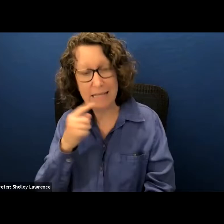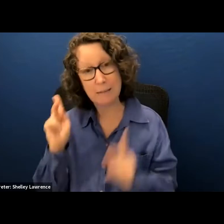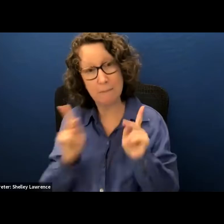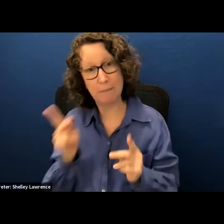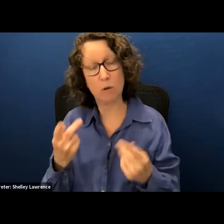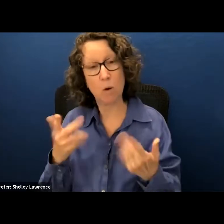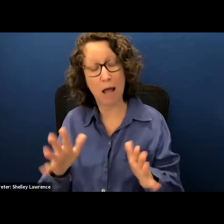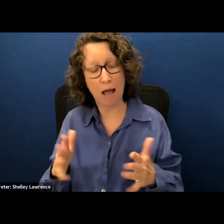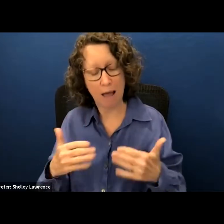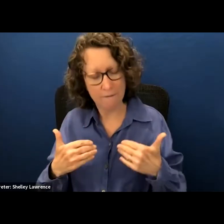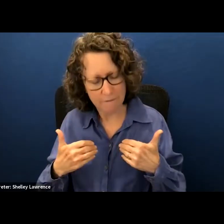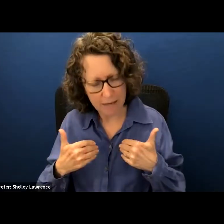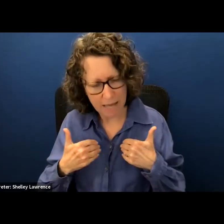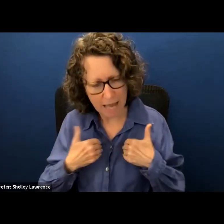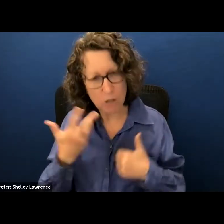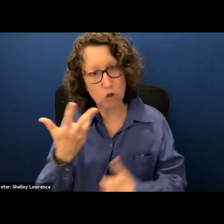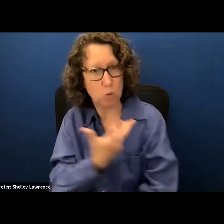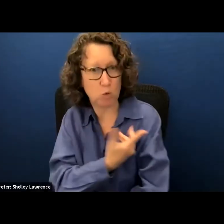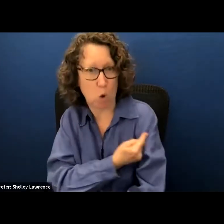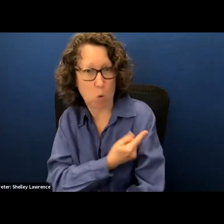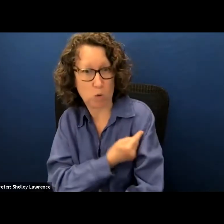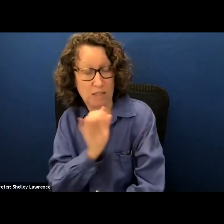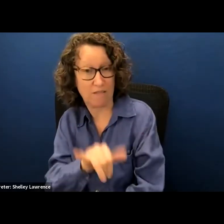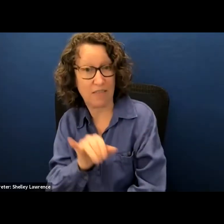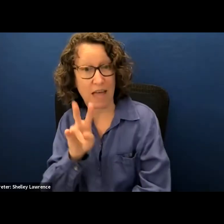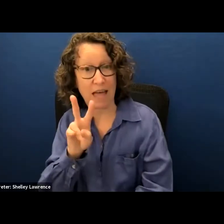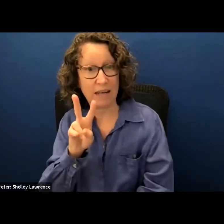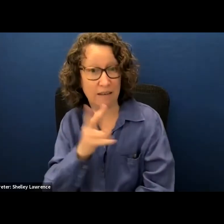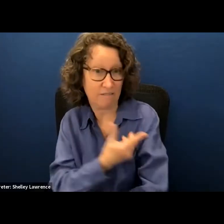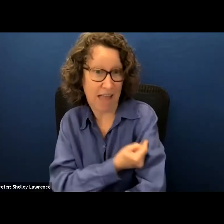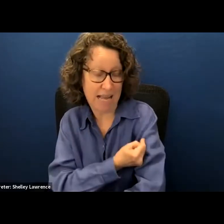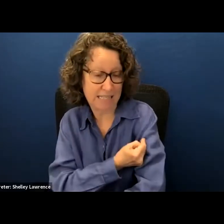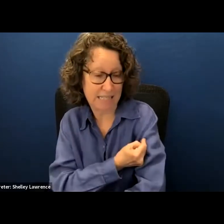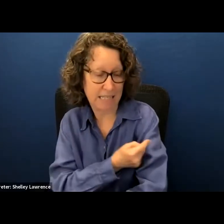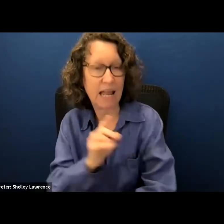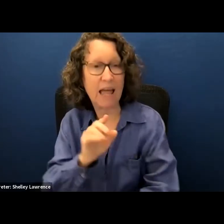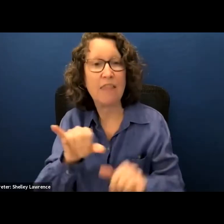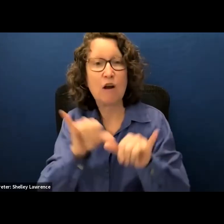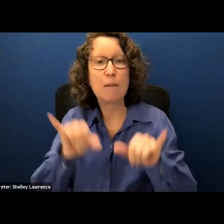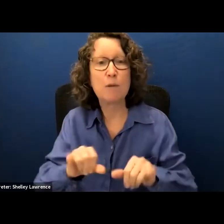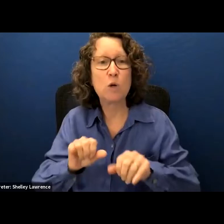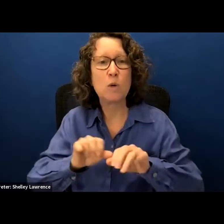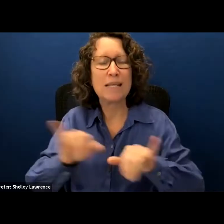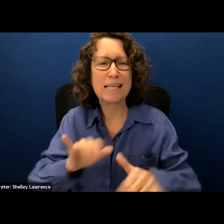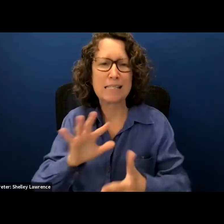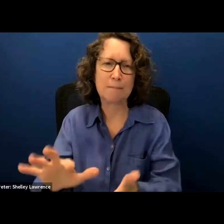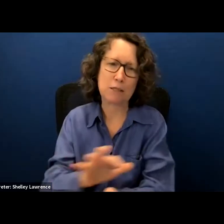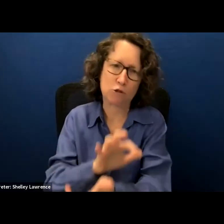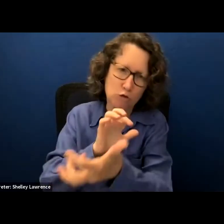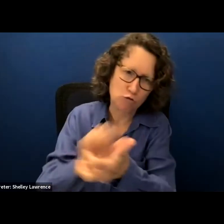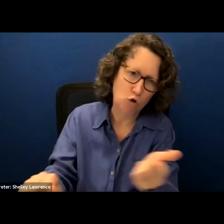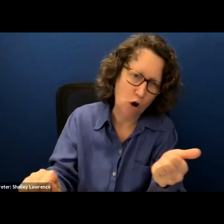have had at least two doses of that vaccine, their immune system is basically destroyed.